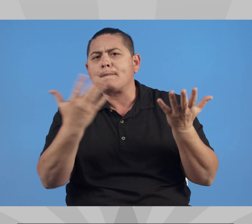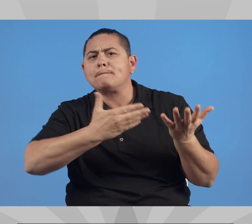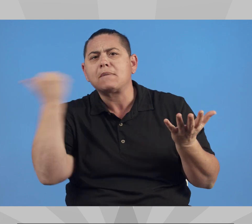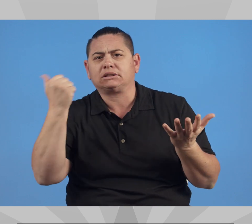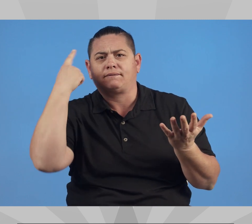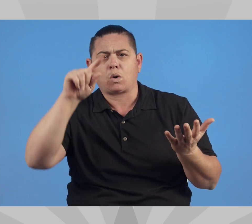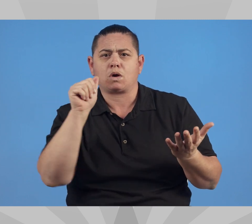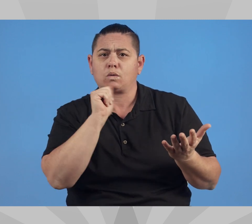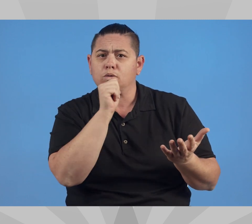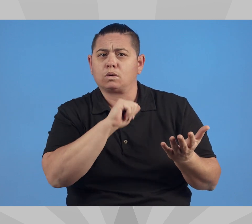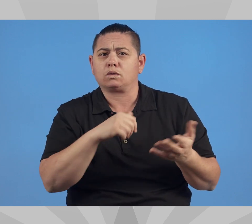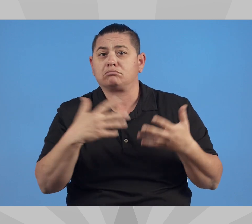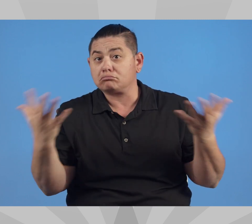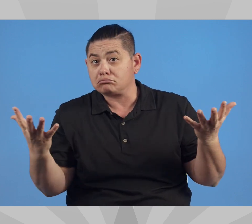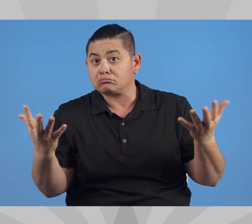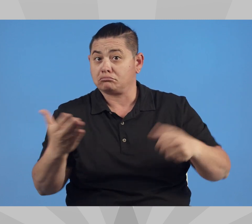for Arizona.